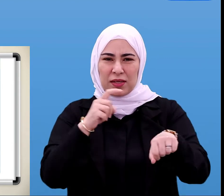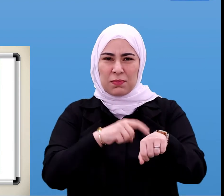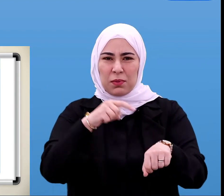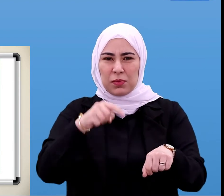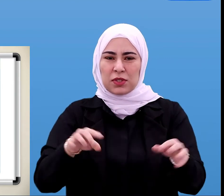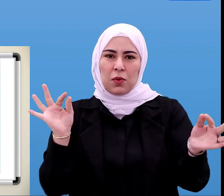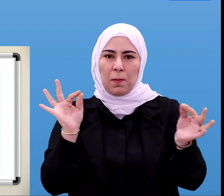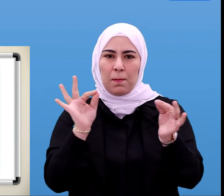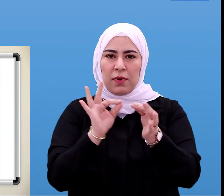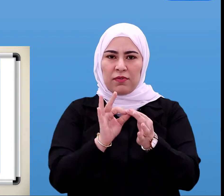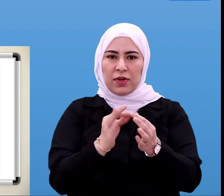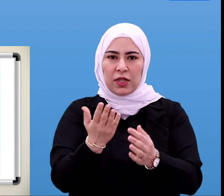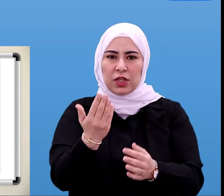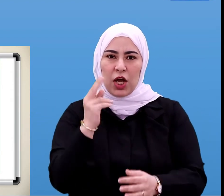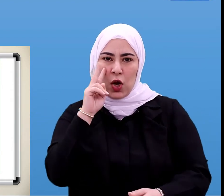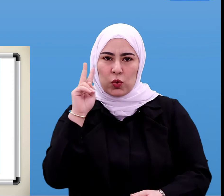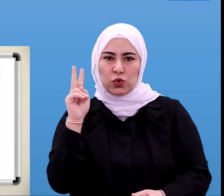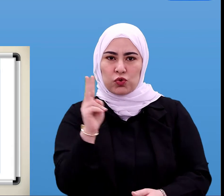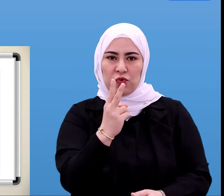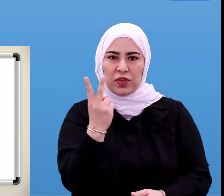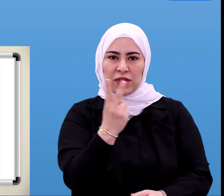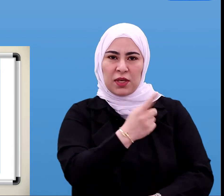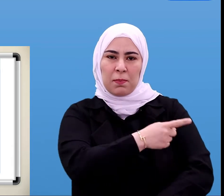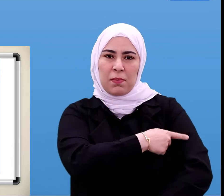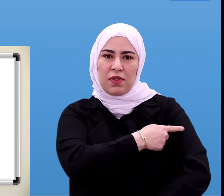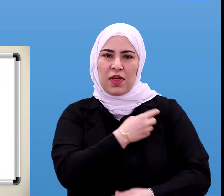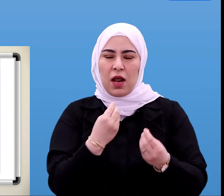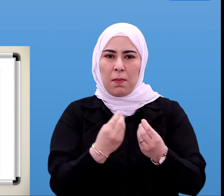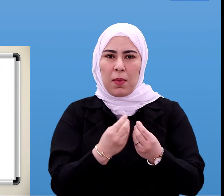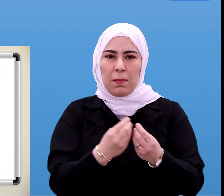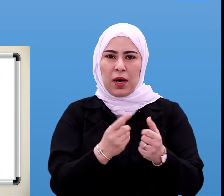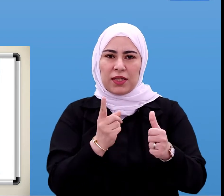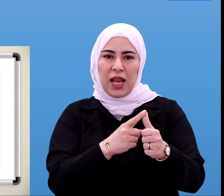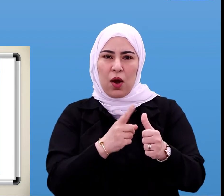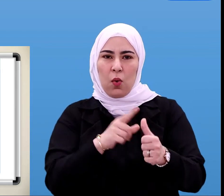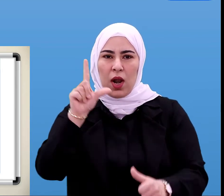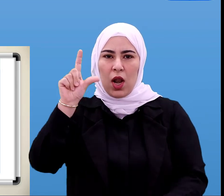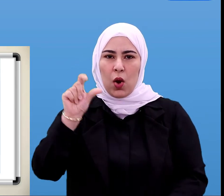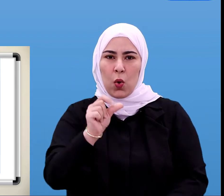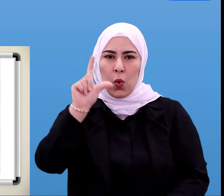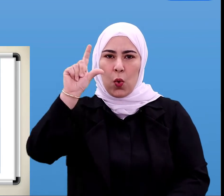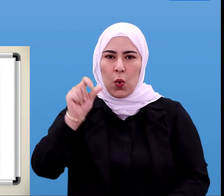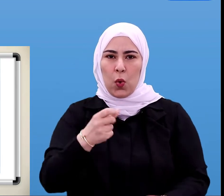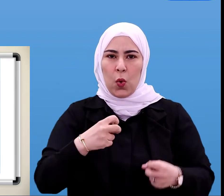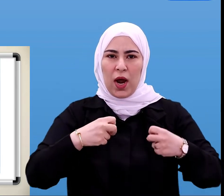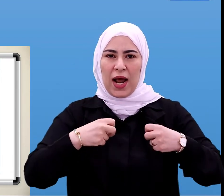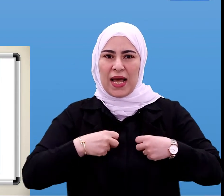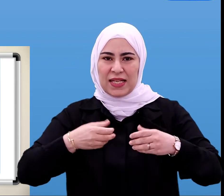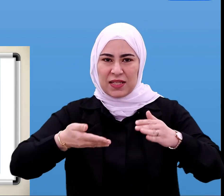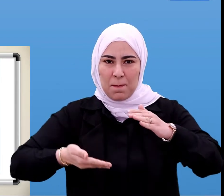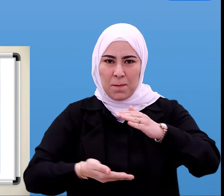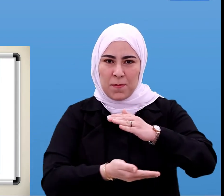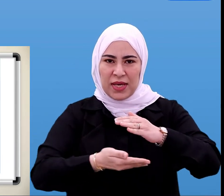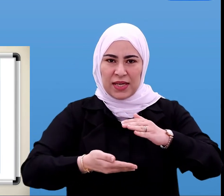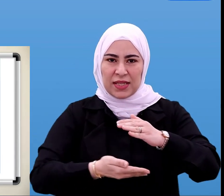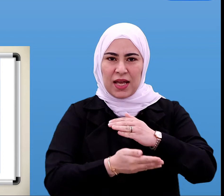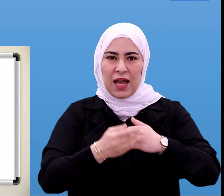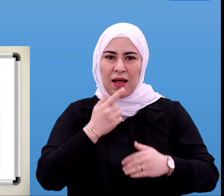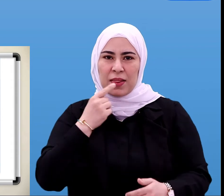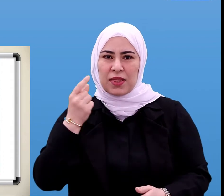take a look at those two examples. Lulu has baked a delicious cake for today's gathering. Take a close